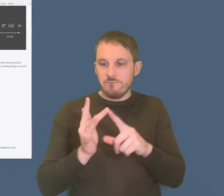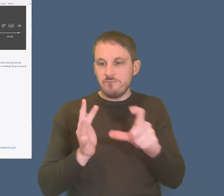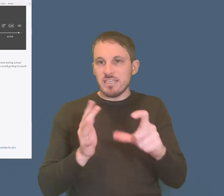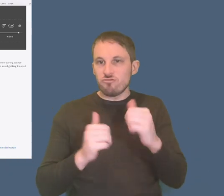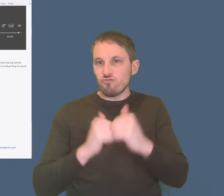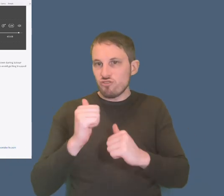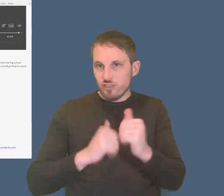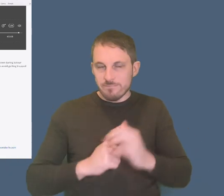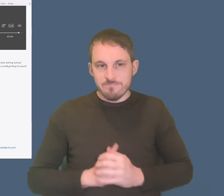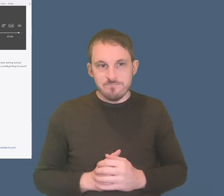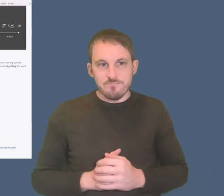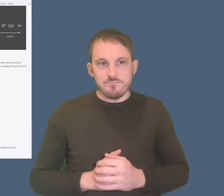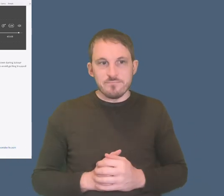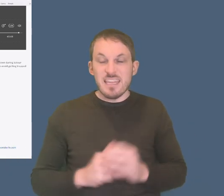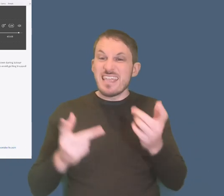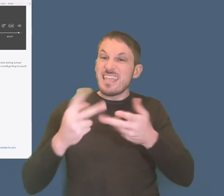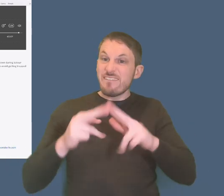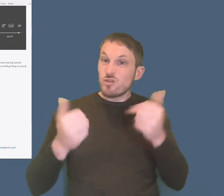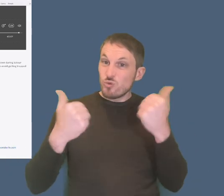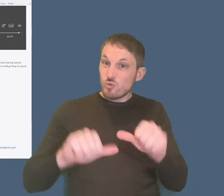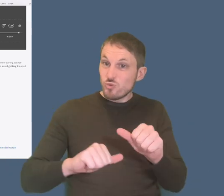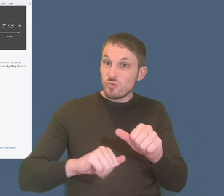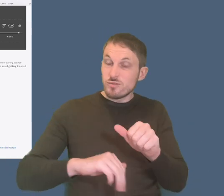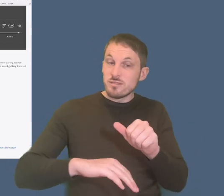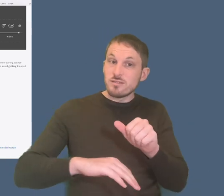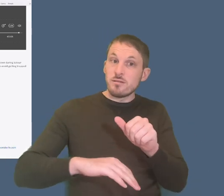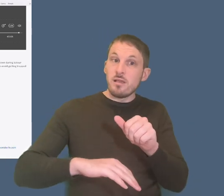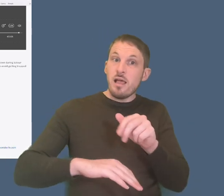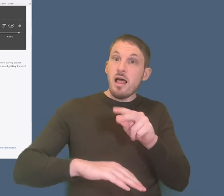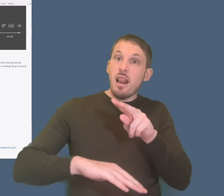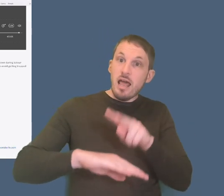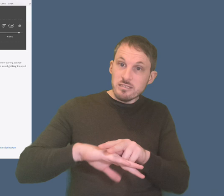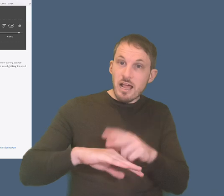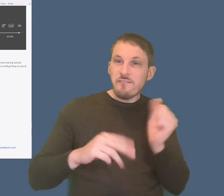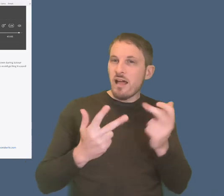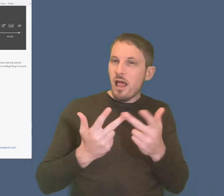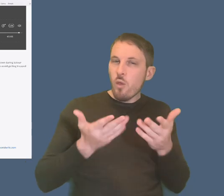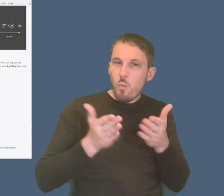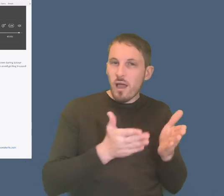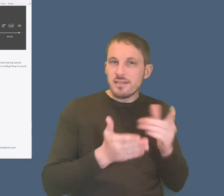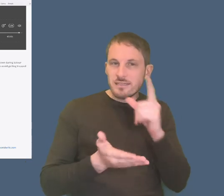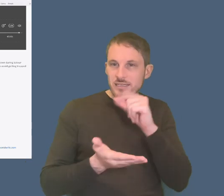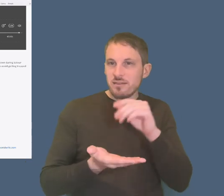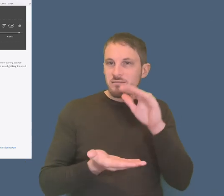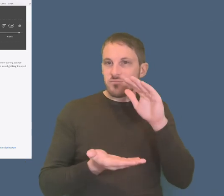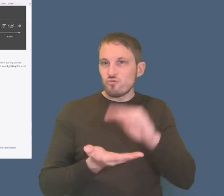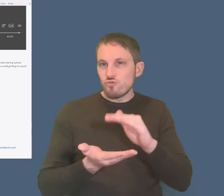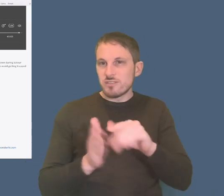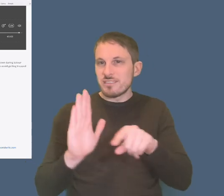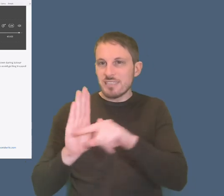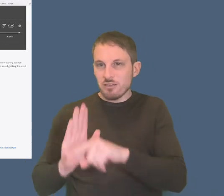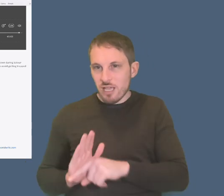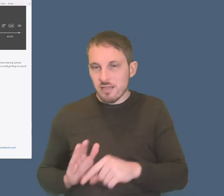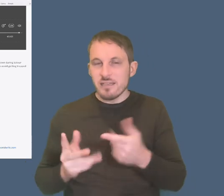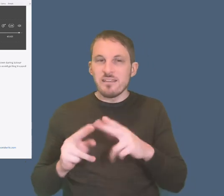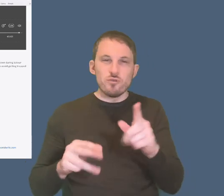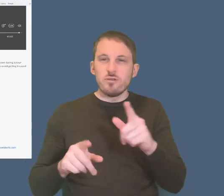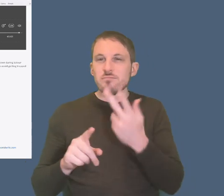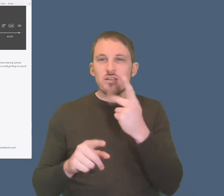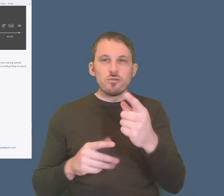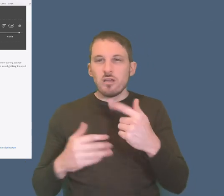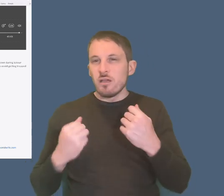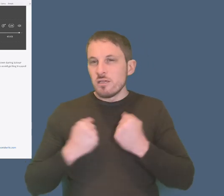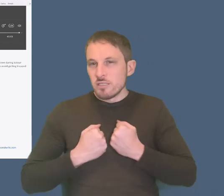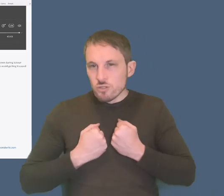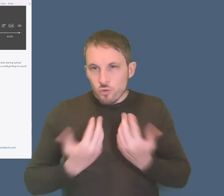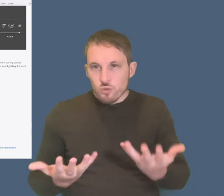ways to counteract the downsides of lying down during labor. So if you need to lie down because you're exhausted or you